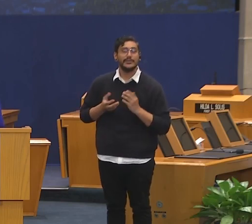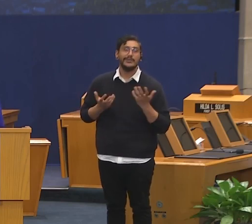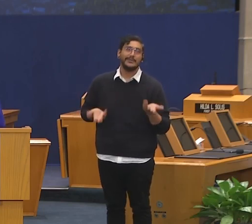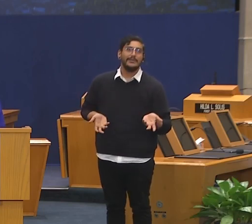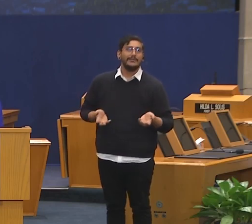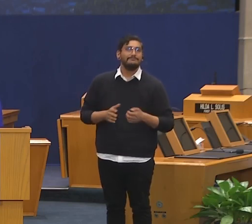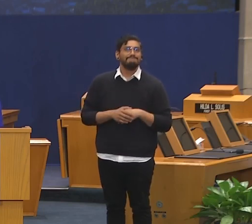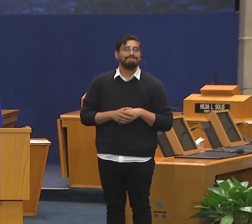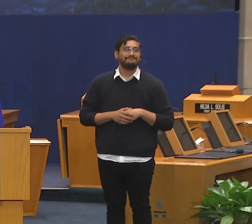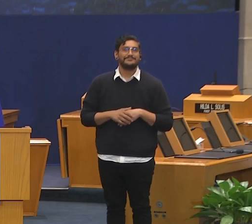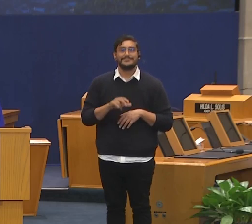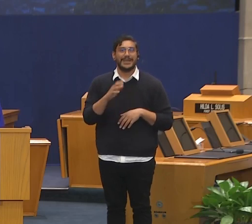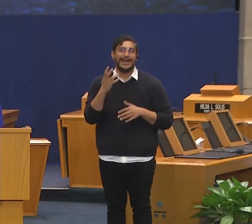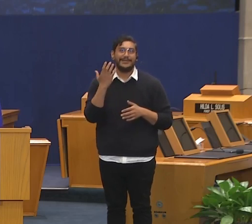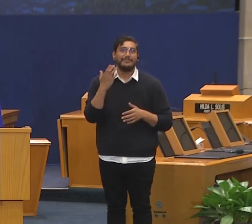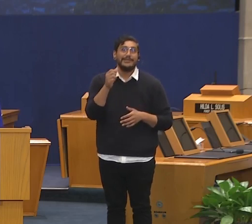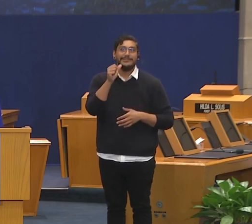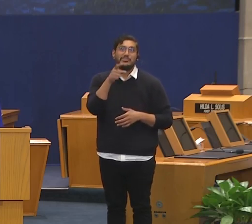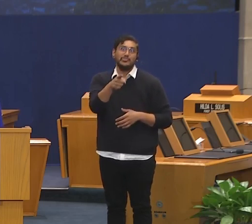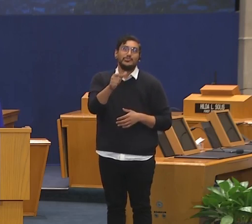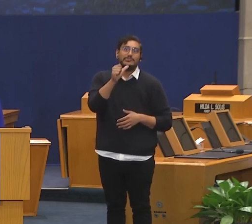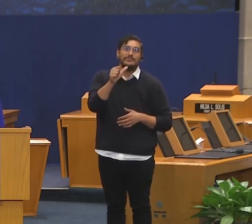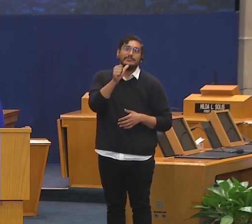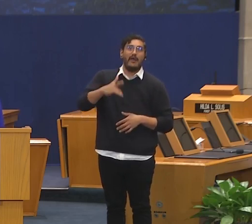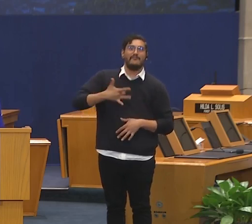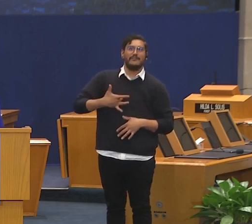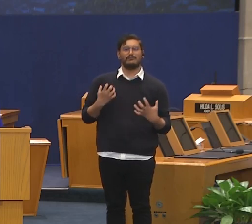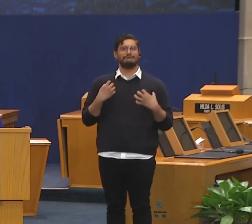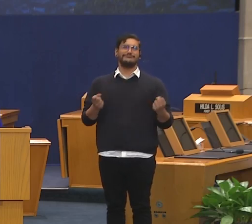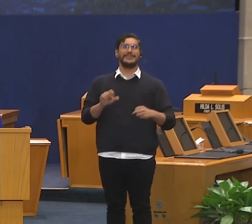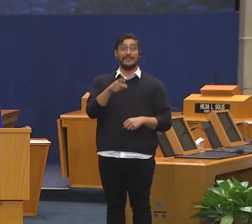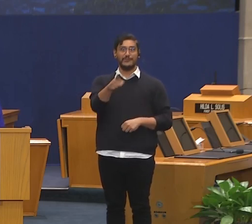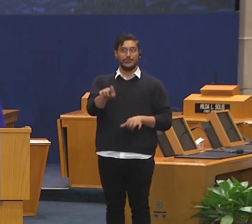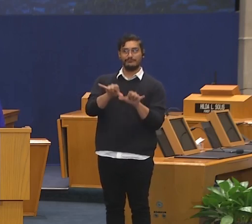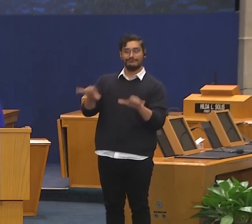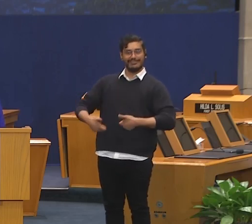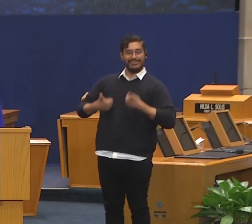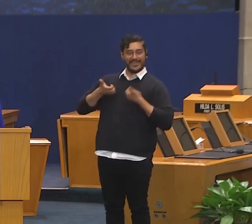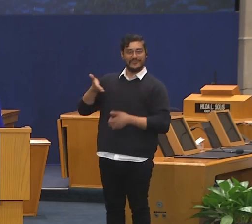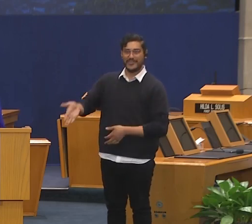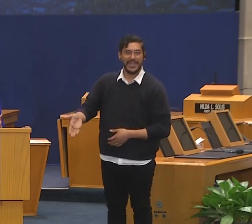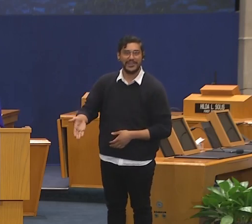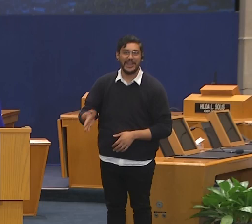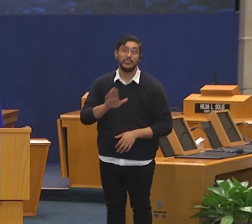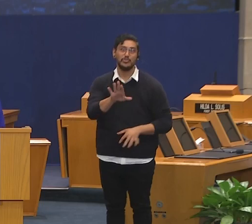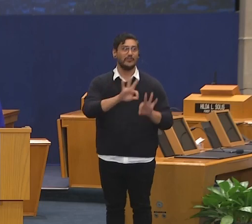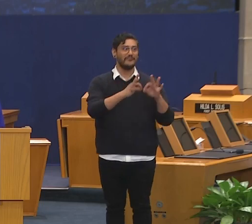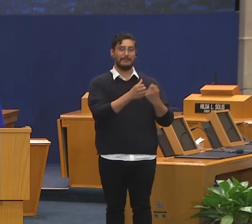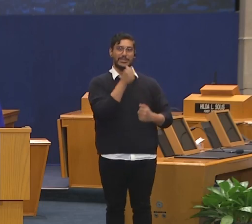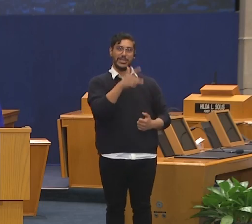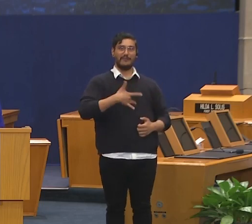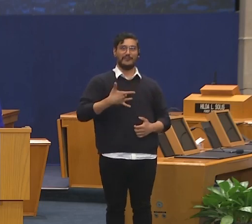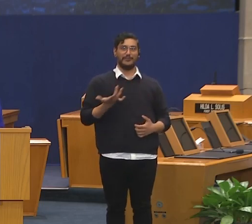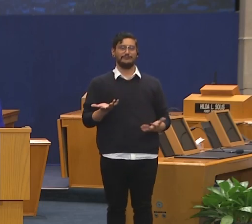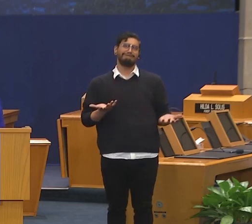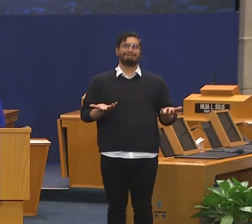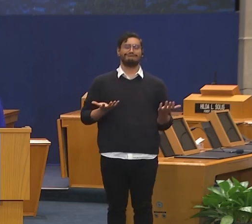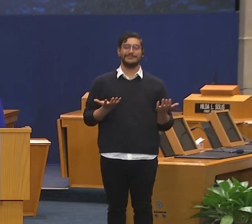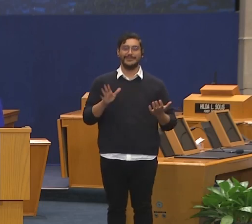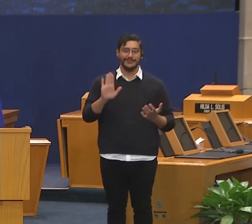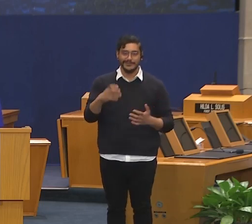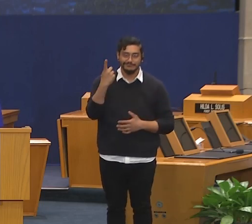you're a person that's staying in a nursing home where you're so vulnerable, or for family members, because every case is a risk. I